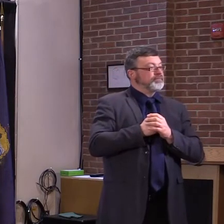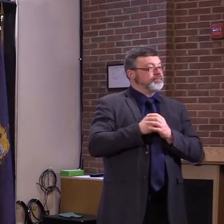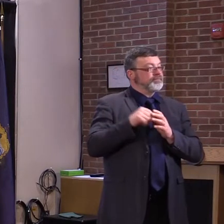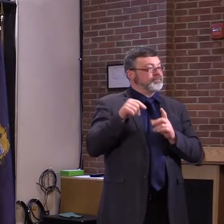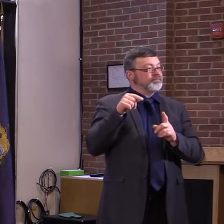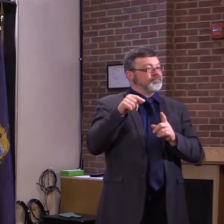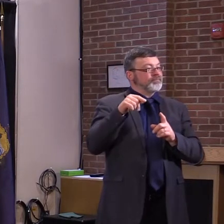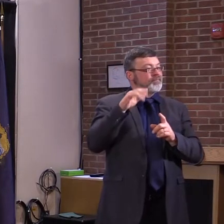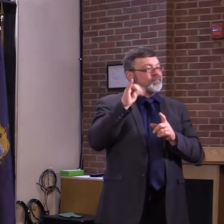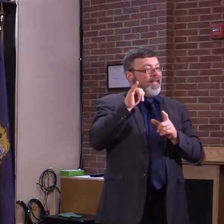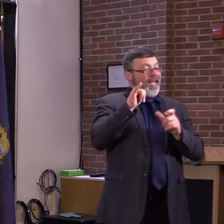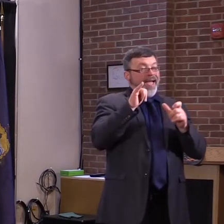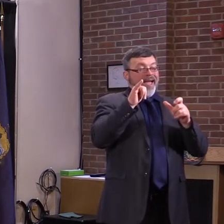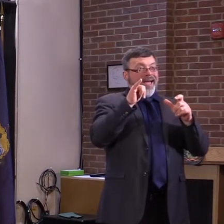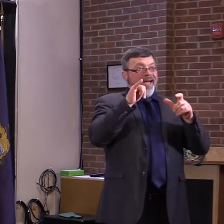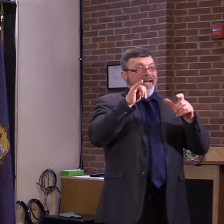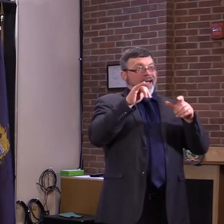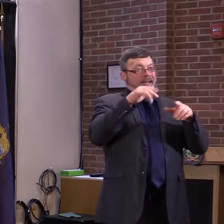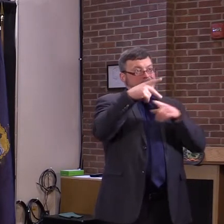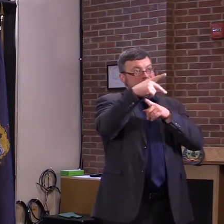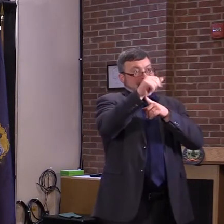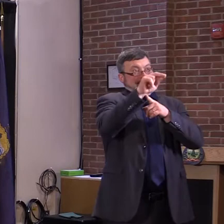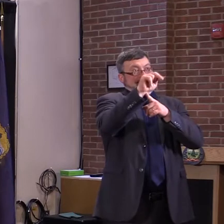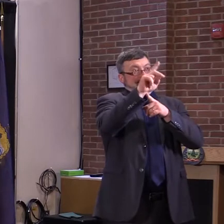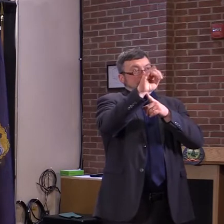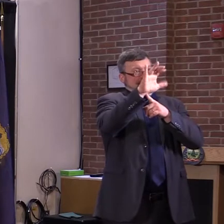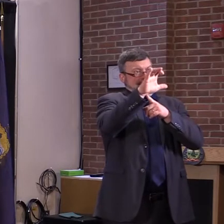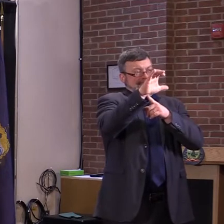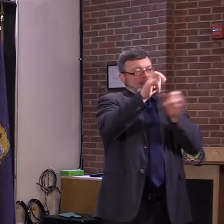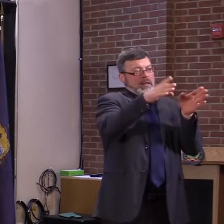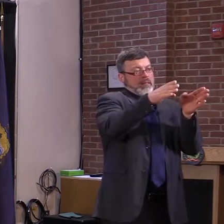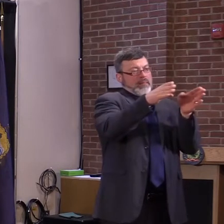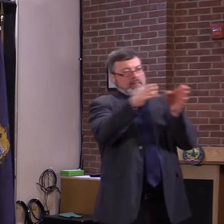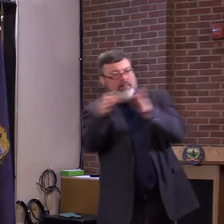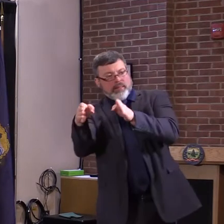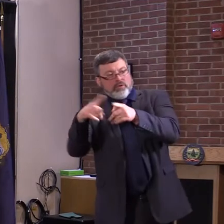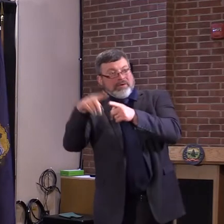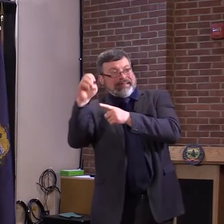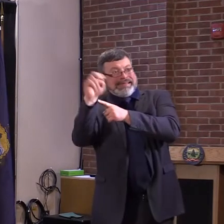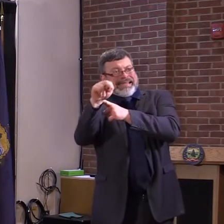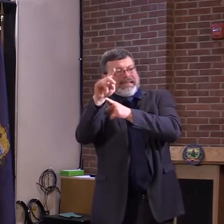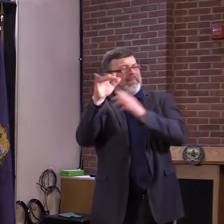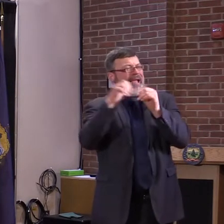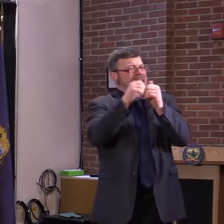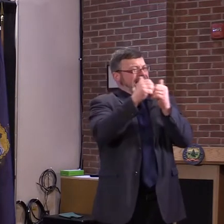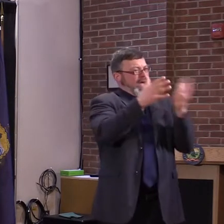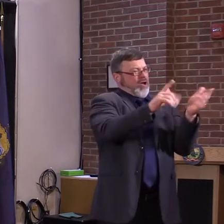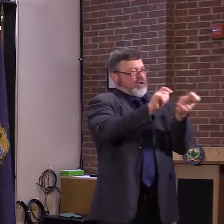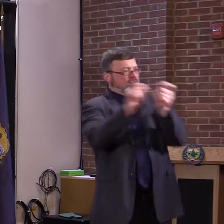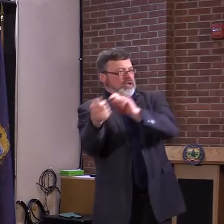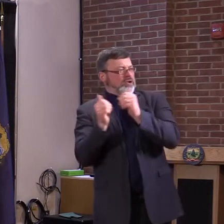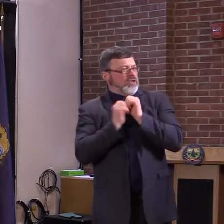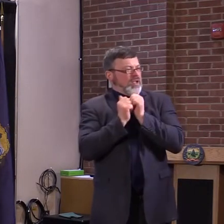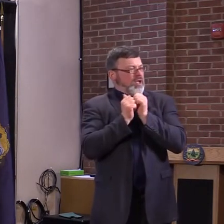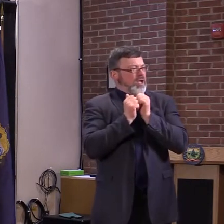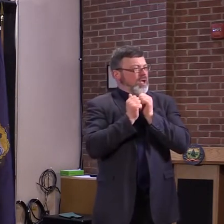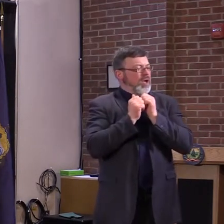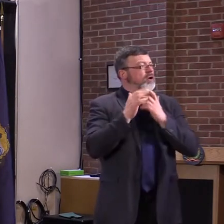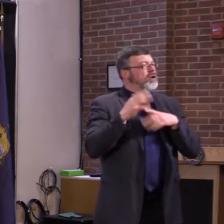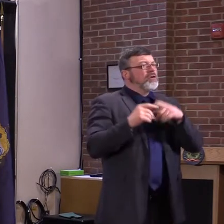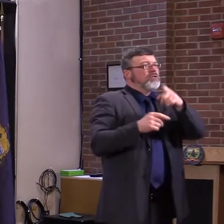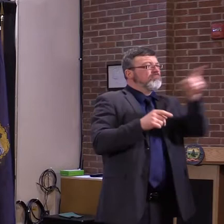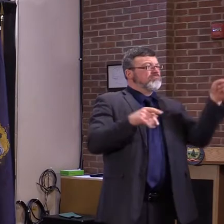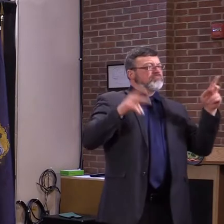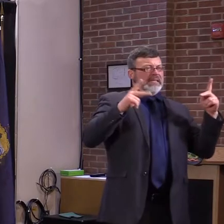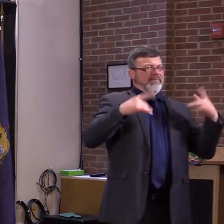mean, it's fair to say statewide that there's a broad spectrum of how people feel right now with the pandemic and how